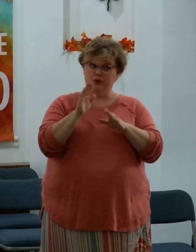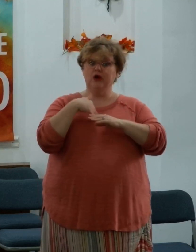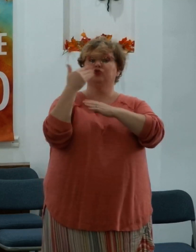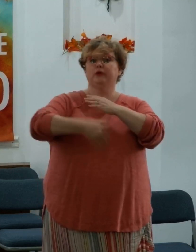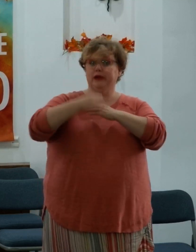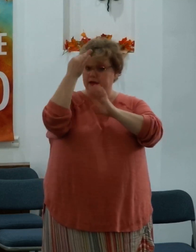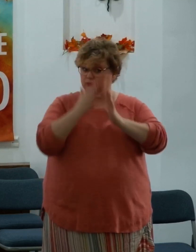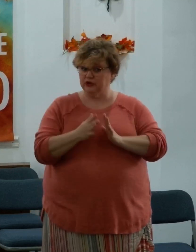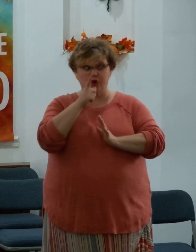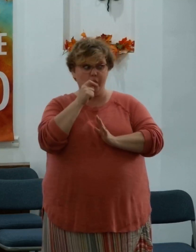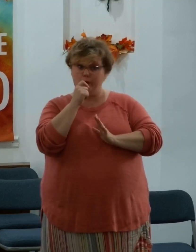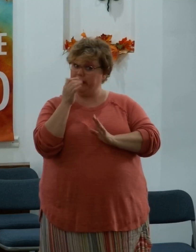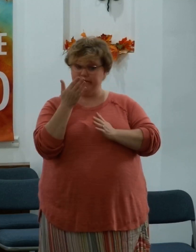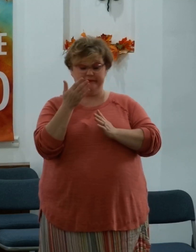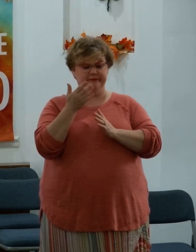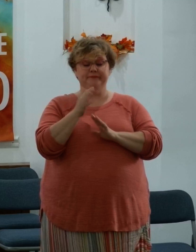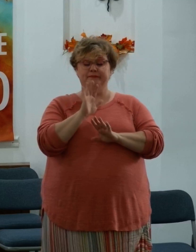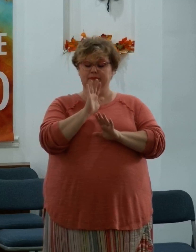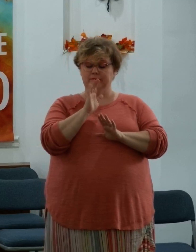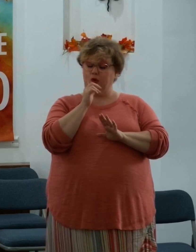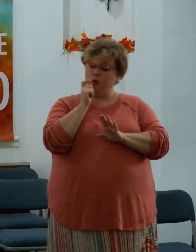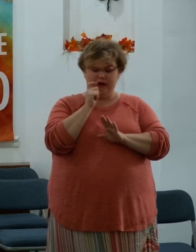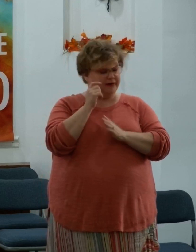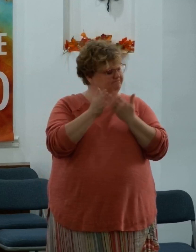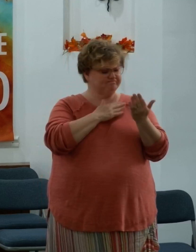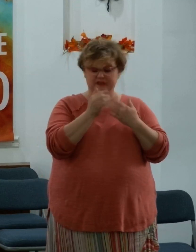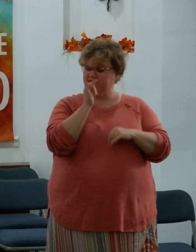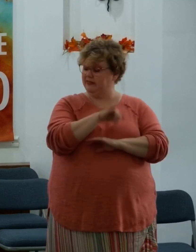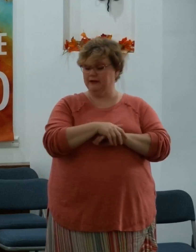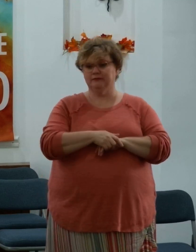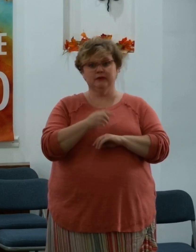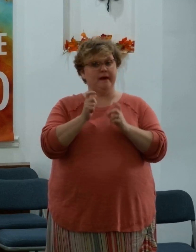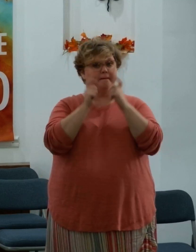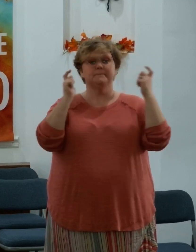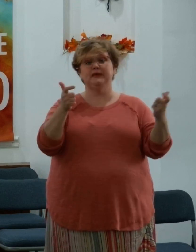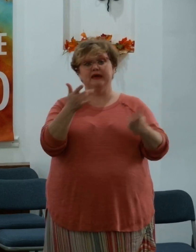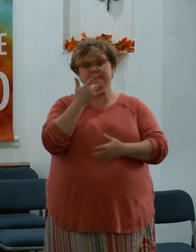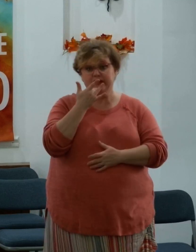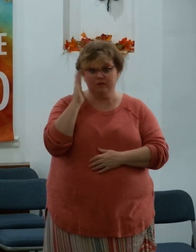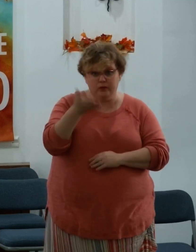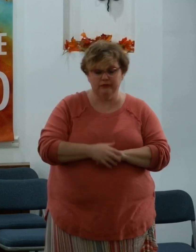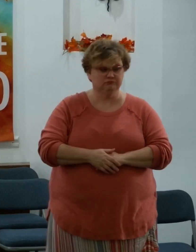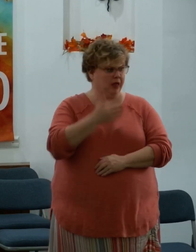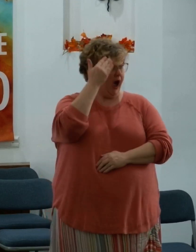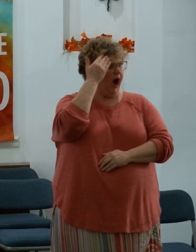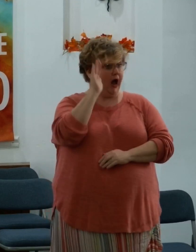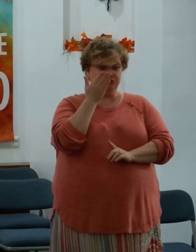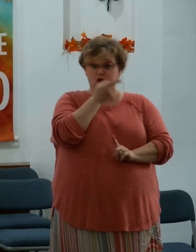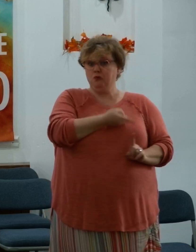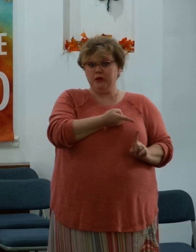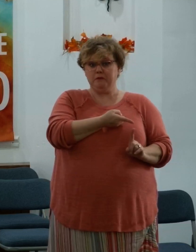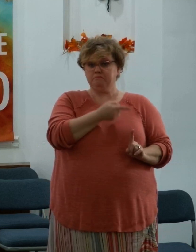be, I'm going to do your next pastor a huge favor. I don't know him yet. He doesn't know